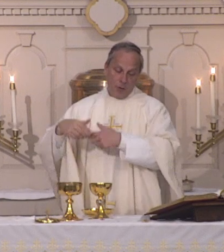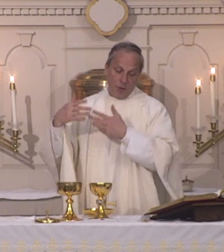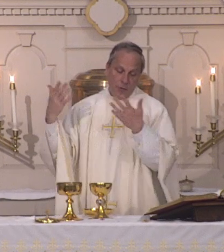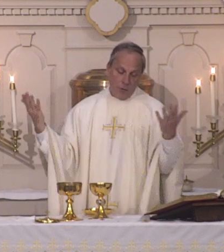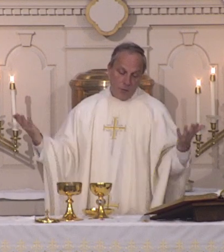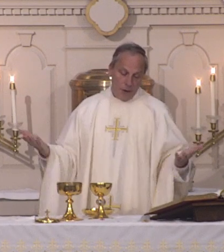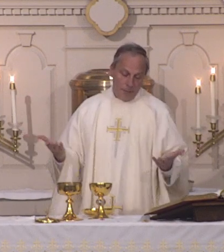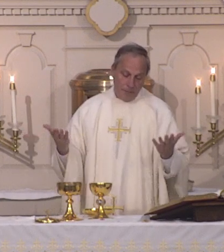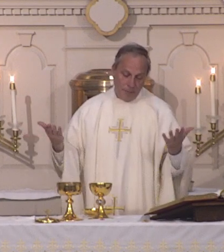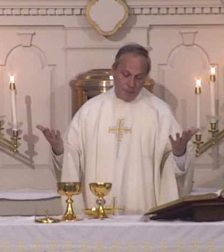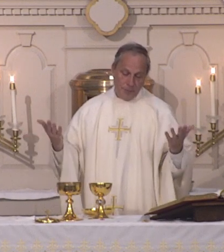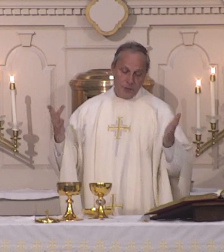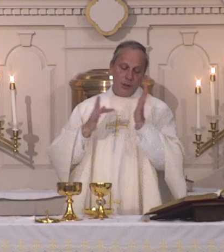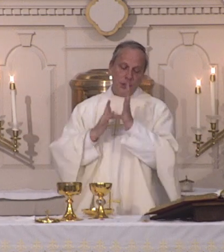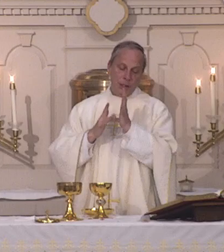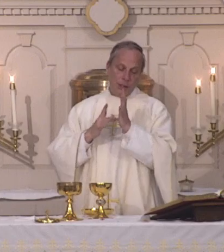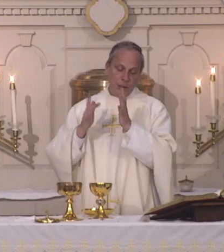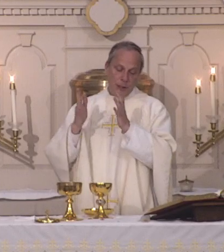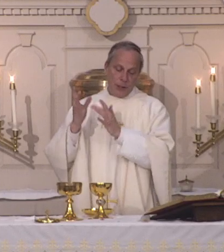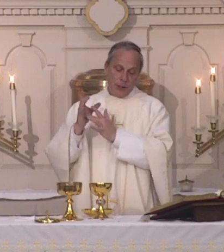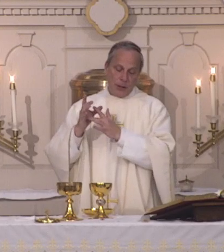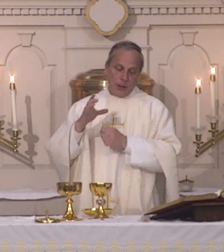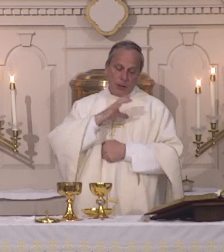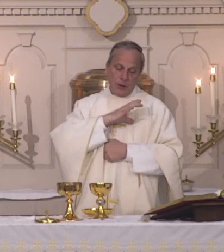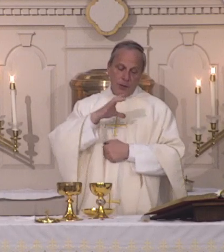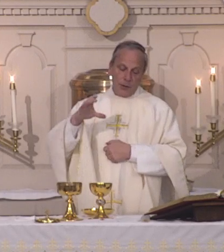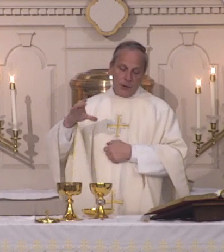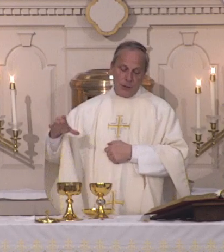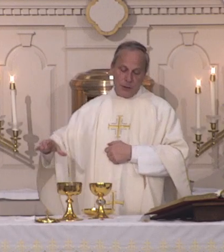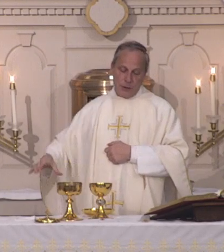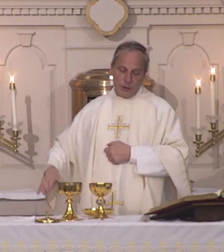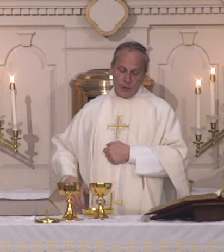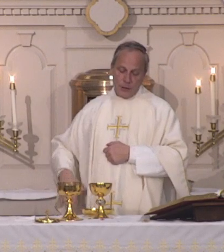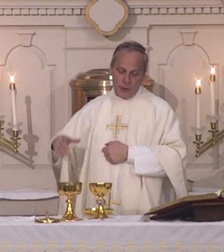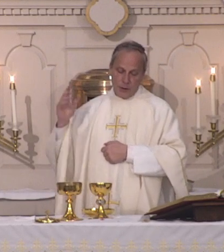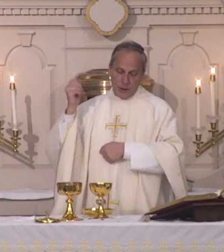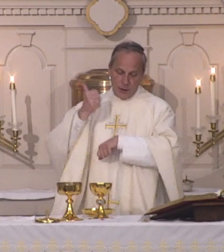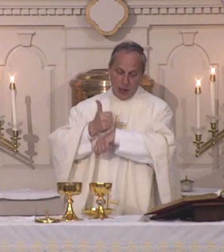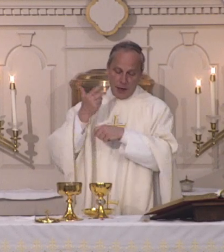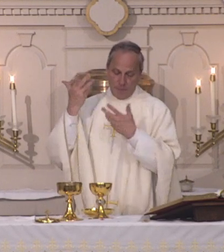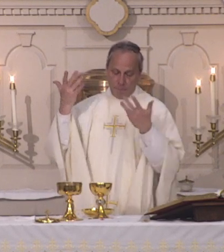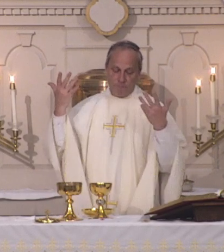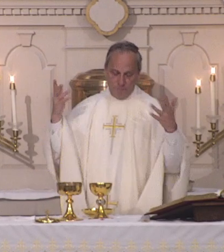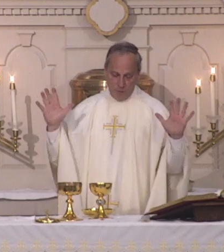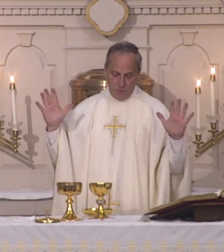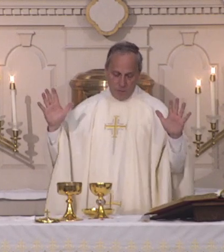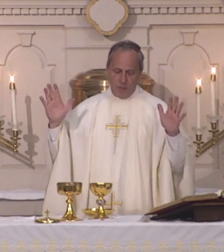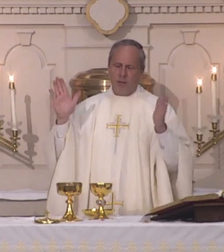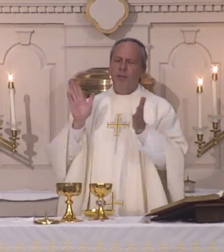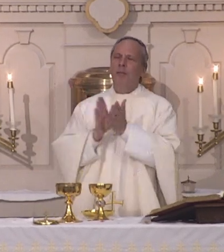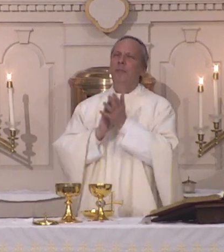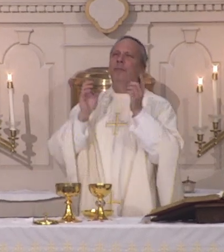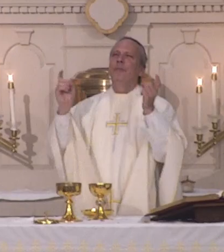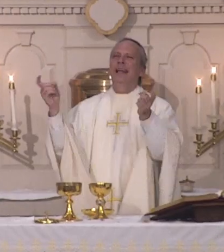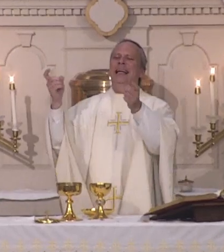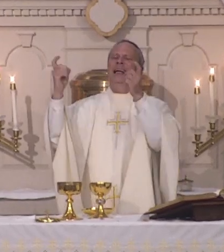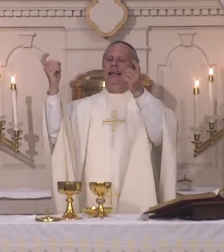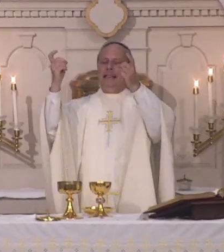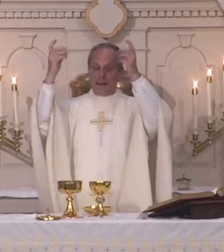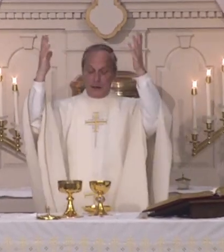No one can lay a foundation other than the one that is there, namely Jesus